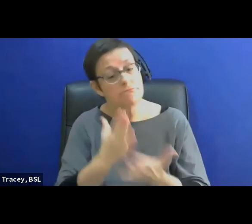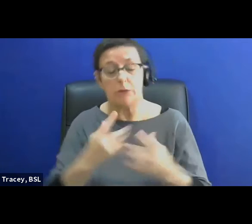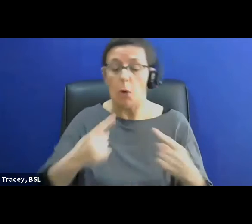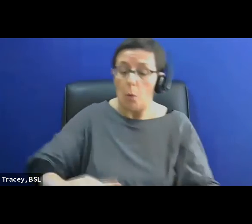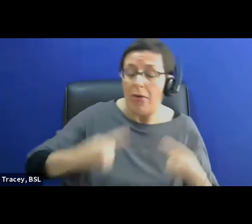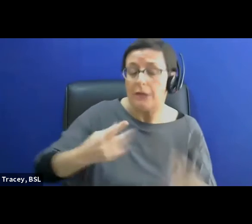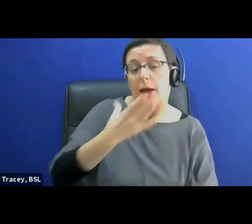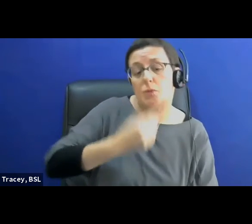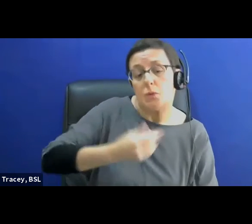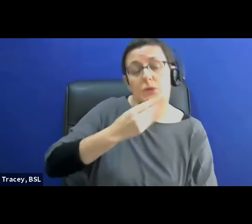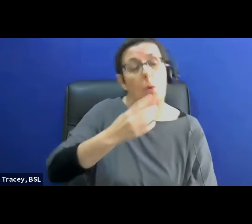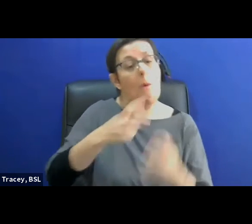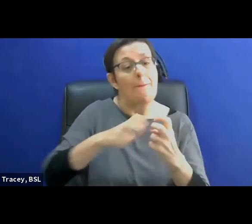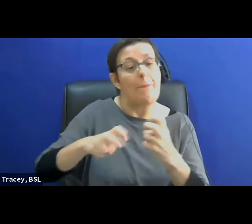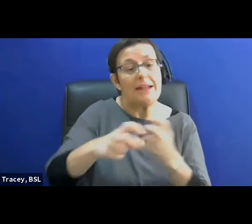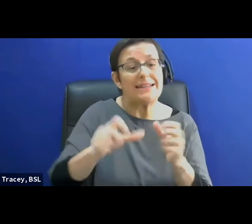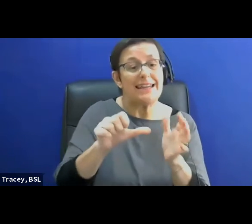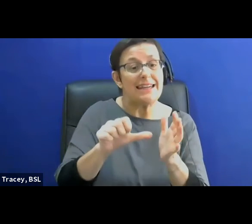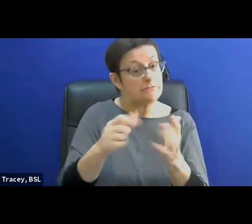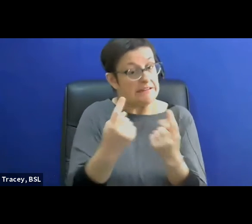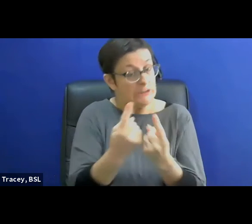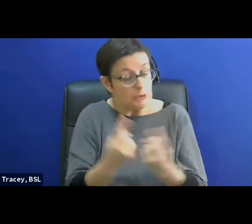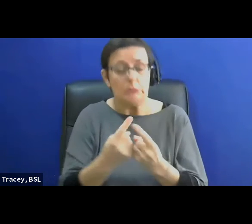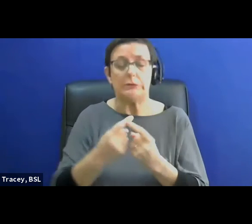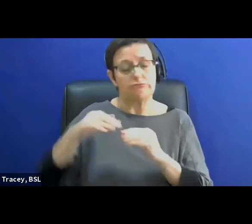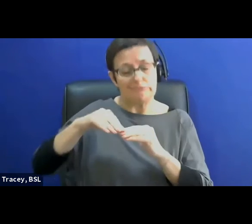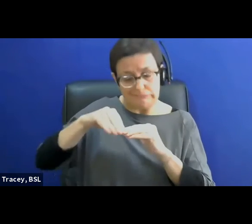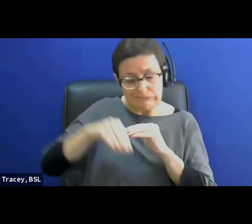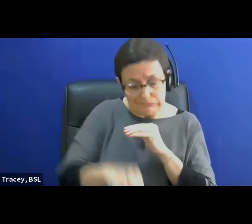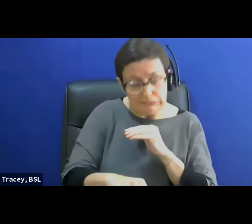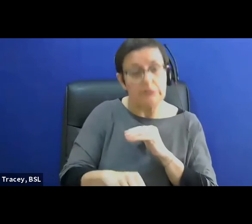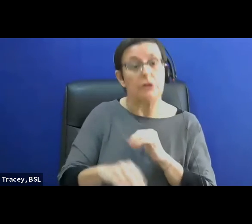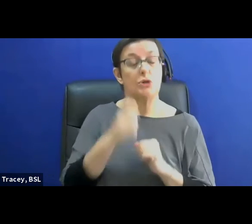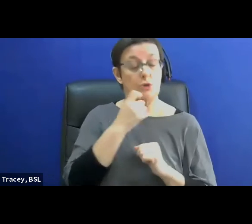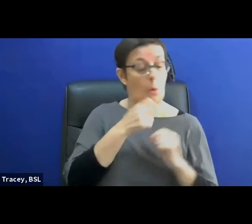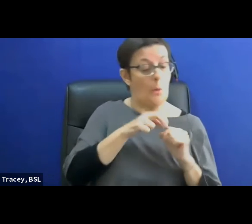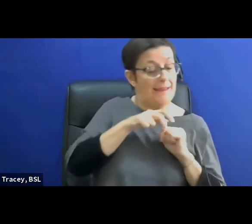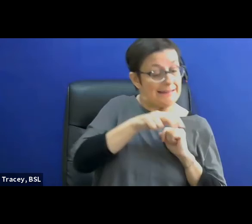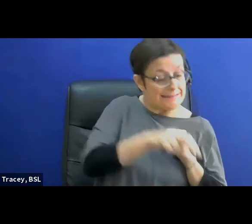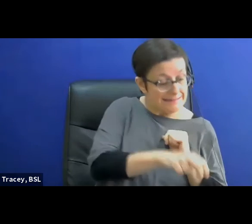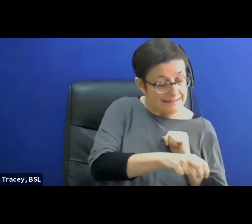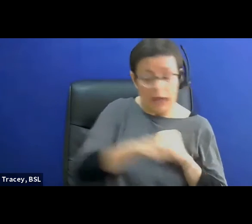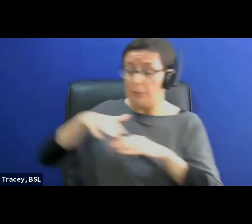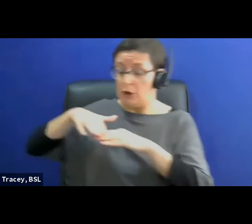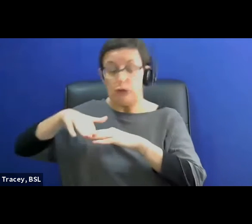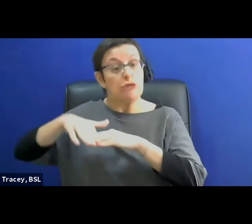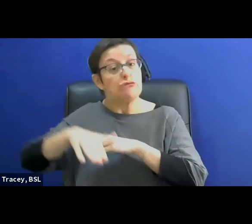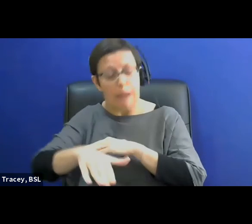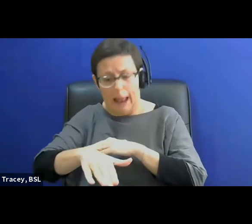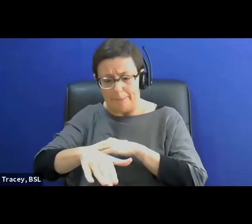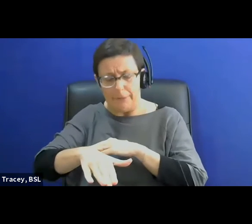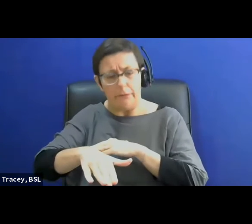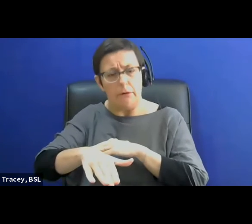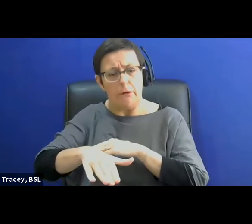to that. The start of the ramp was at the same point as the start of the steps. The end of the ramp was